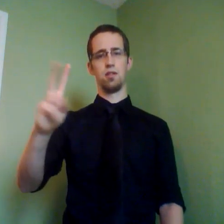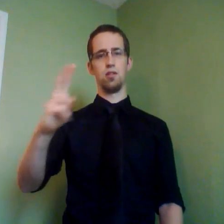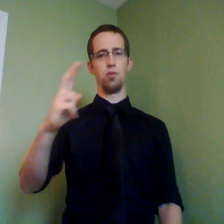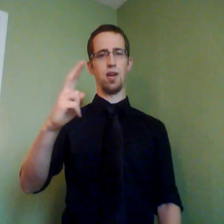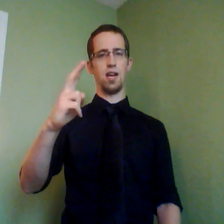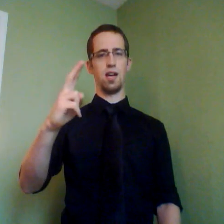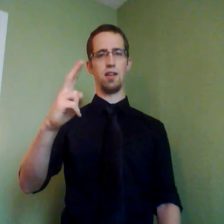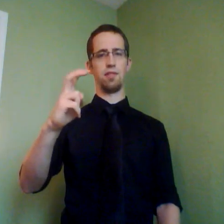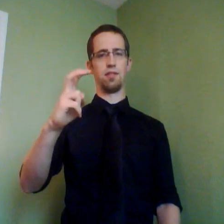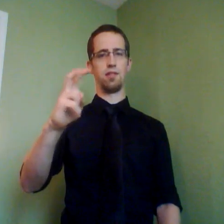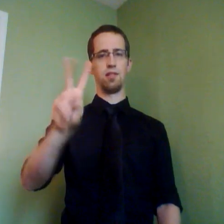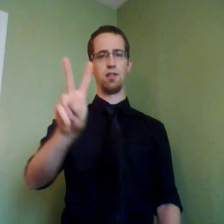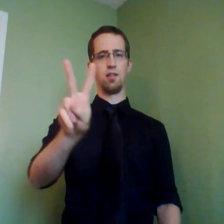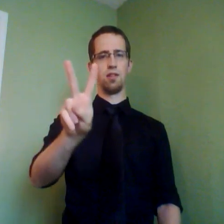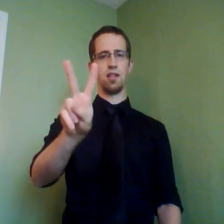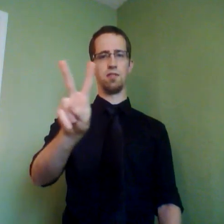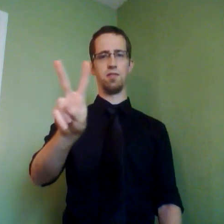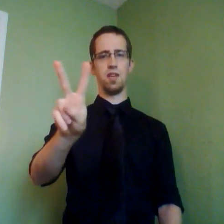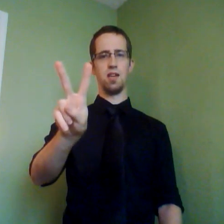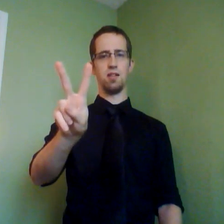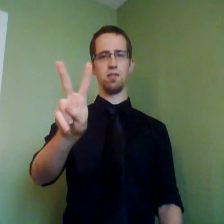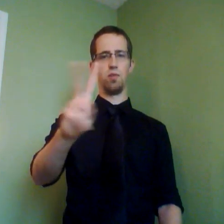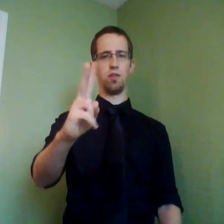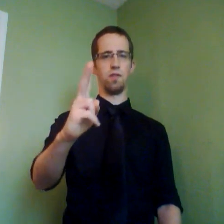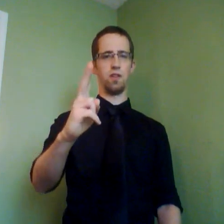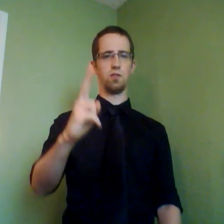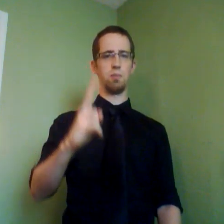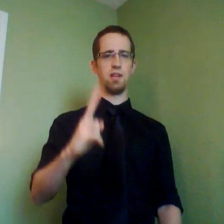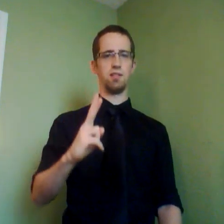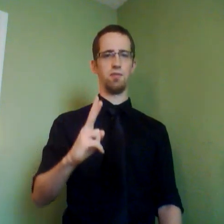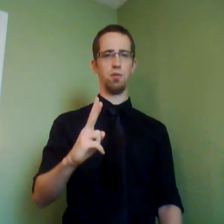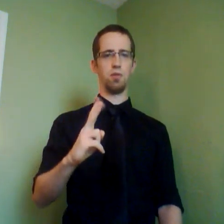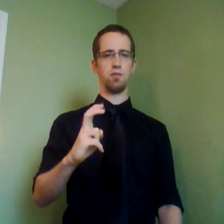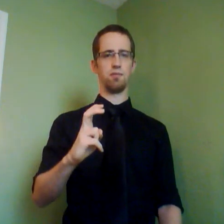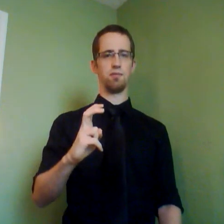You have like a V with your fingers bent forward,